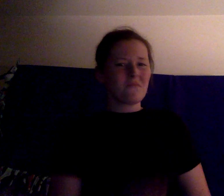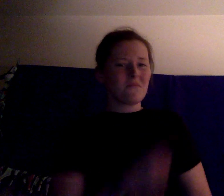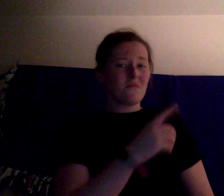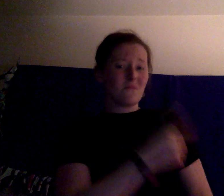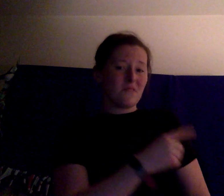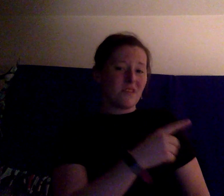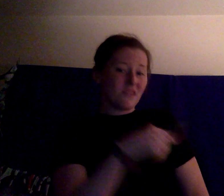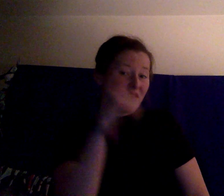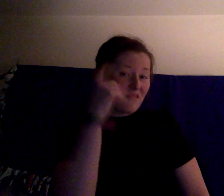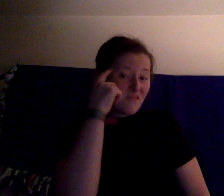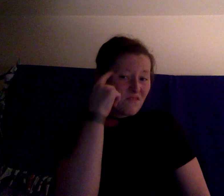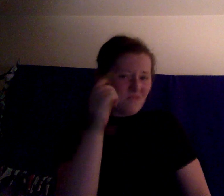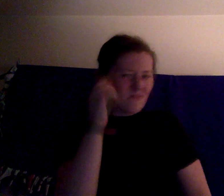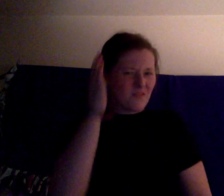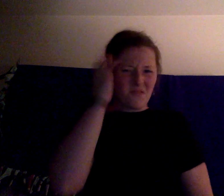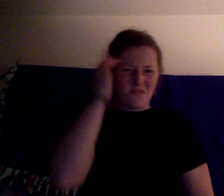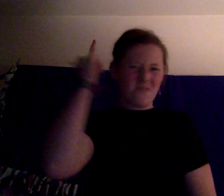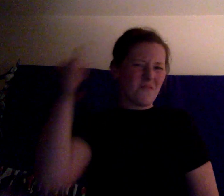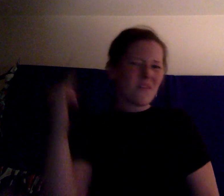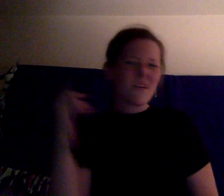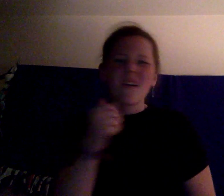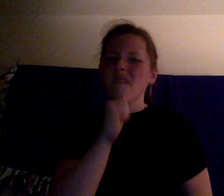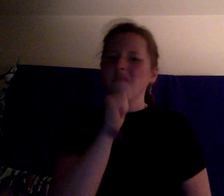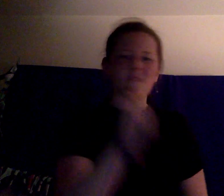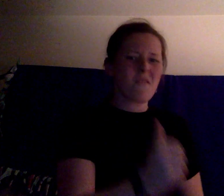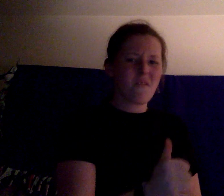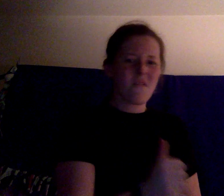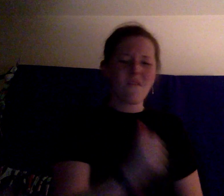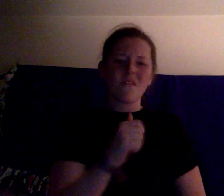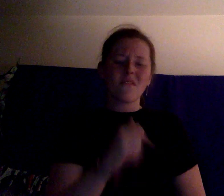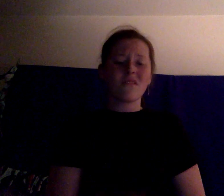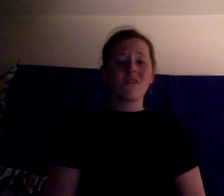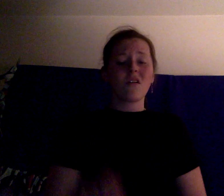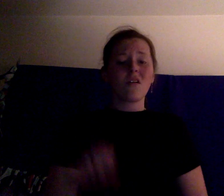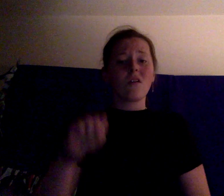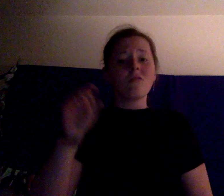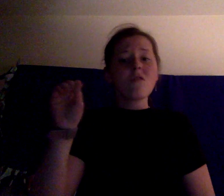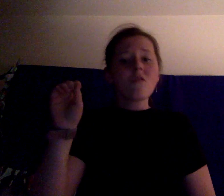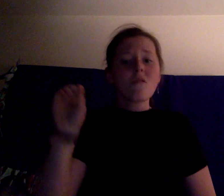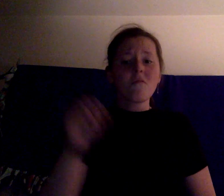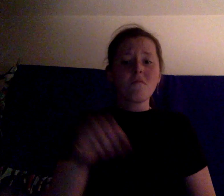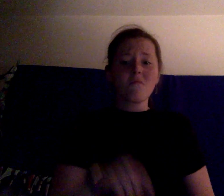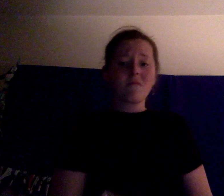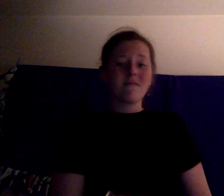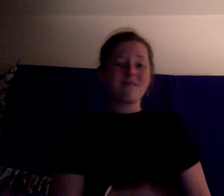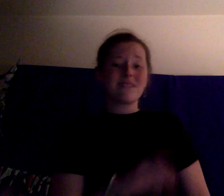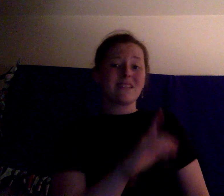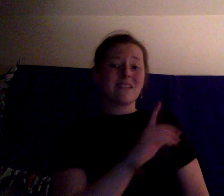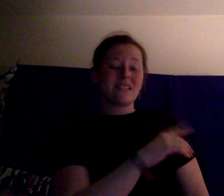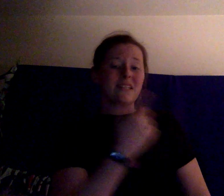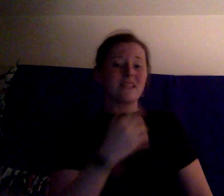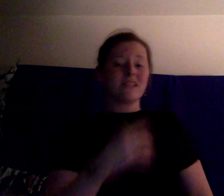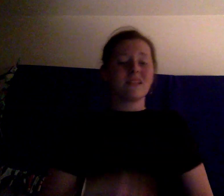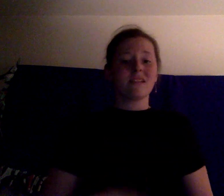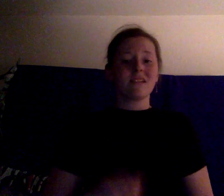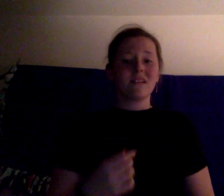dreamers entered too. And since then, according to the show's creator, Jerry, more than